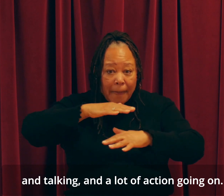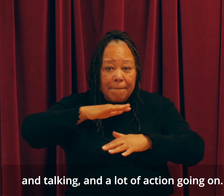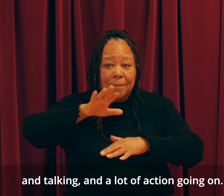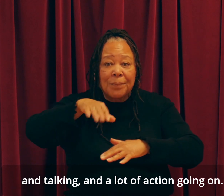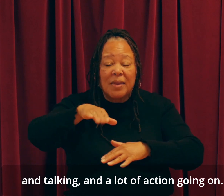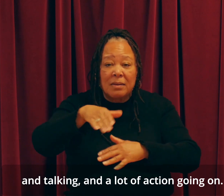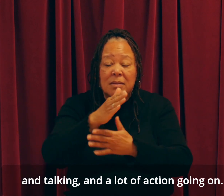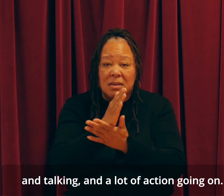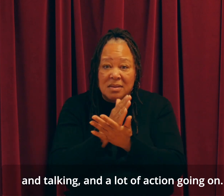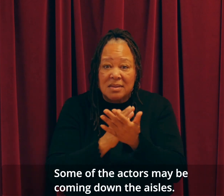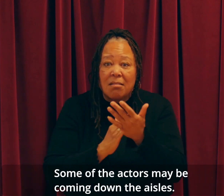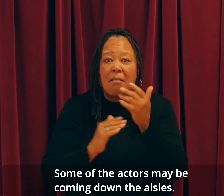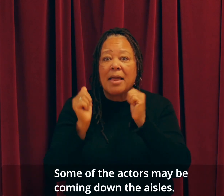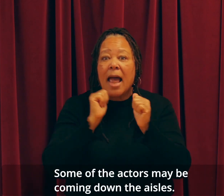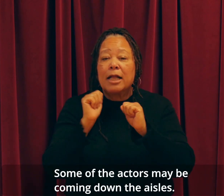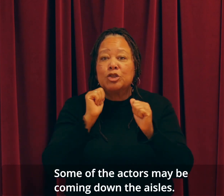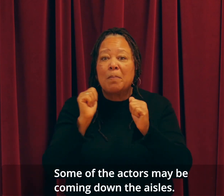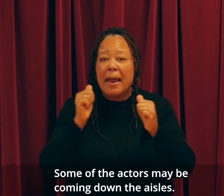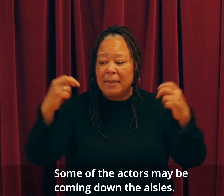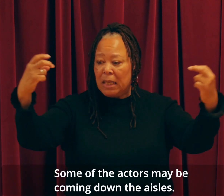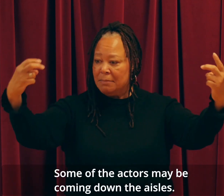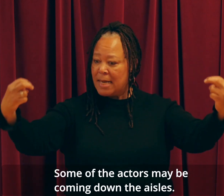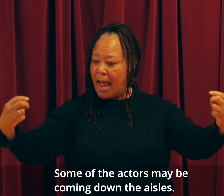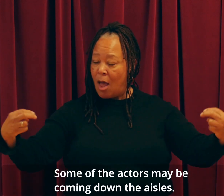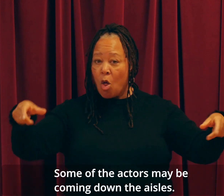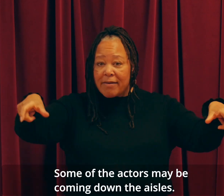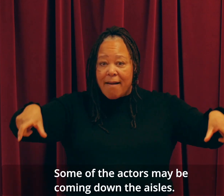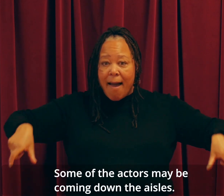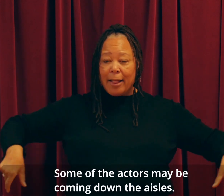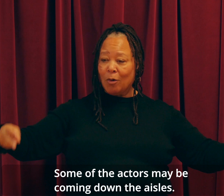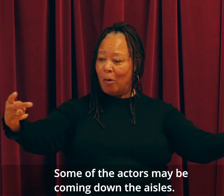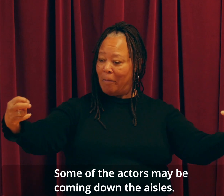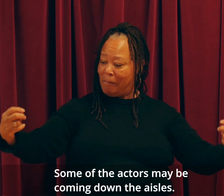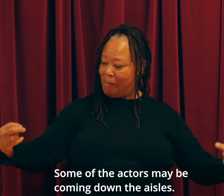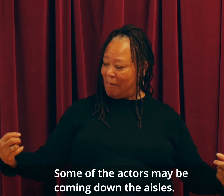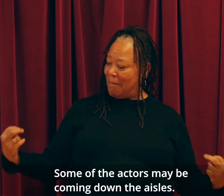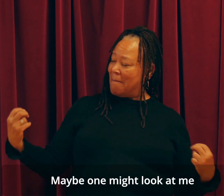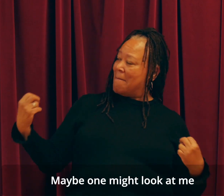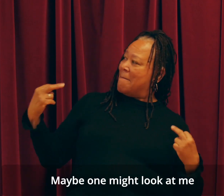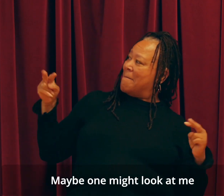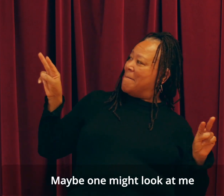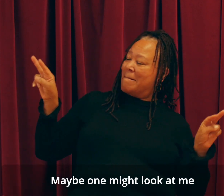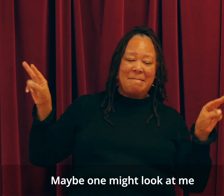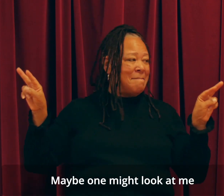on. Some of the actors may be coming down from the aisles. Maybe one might look at